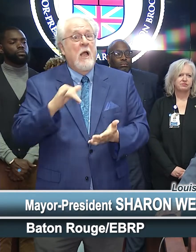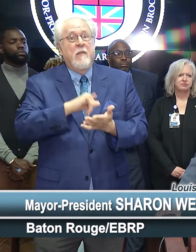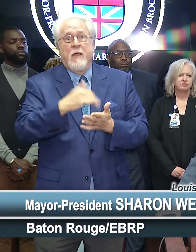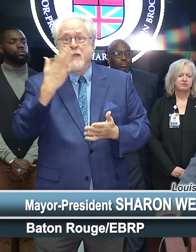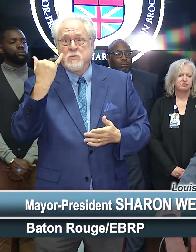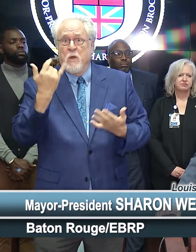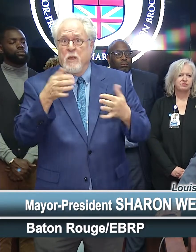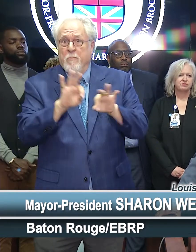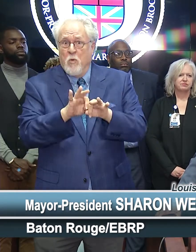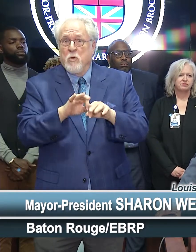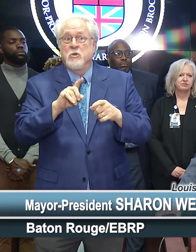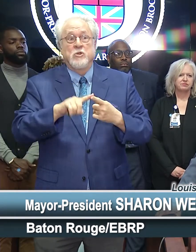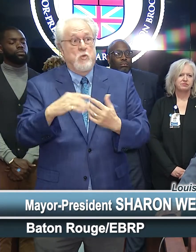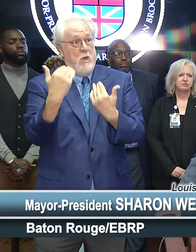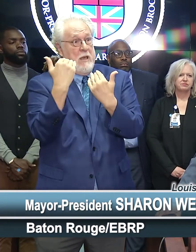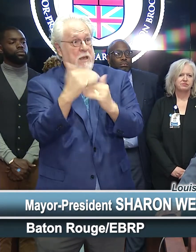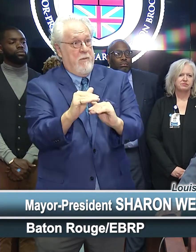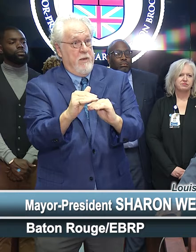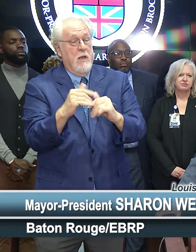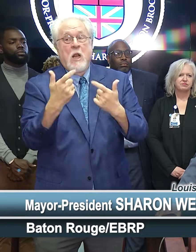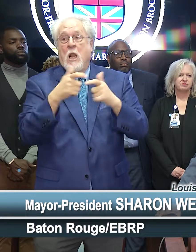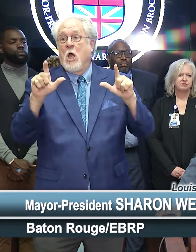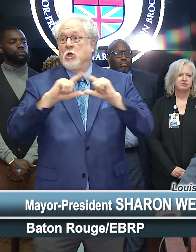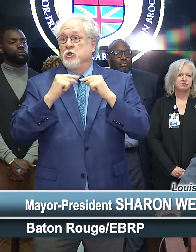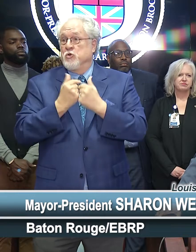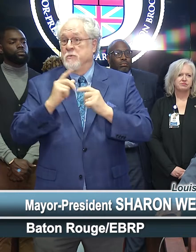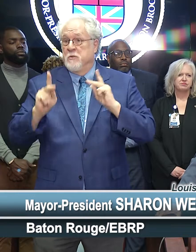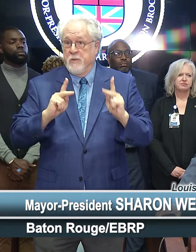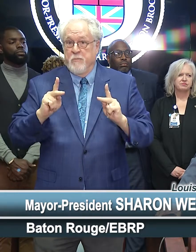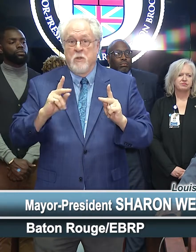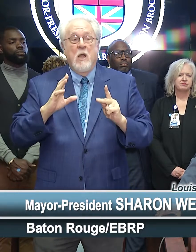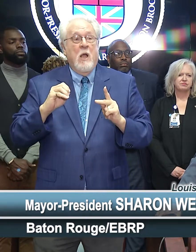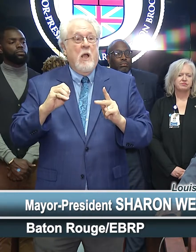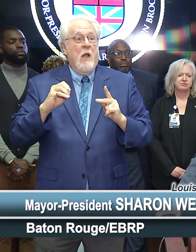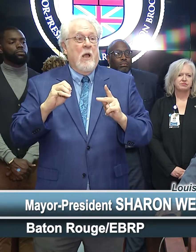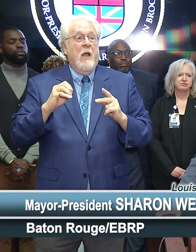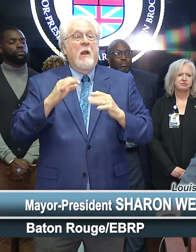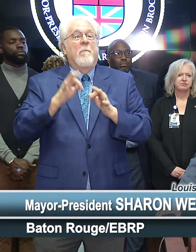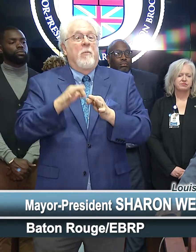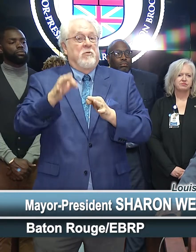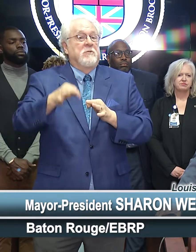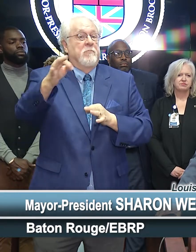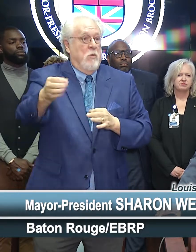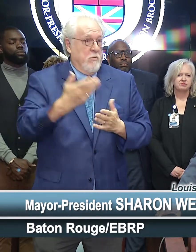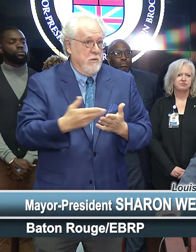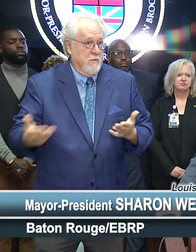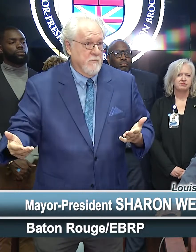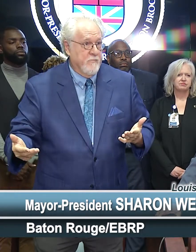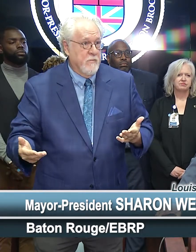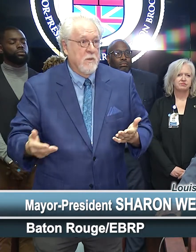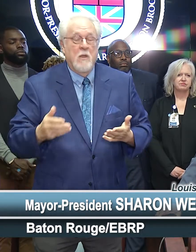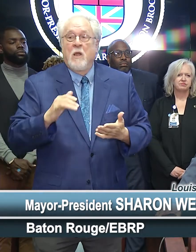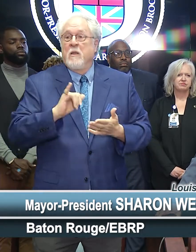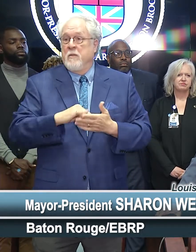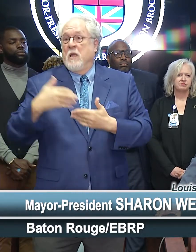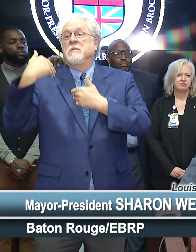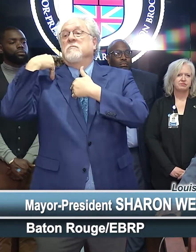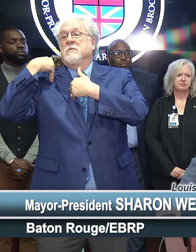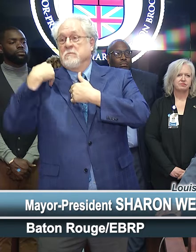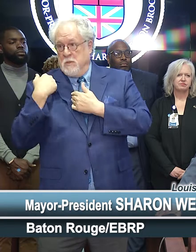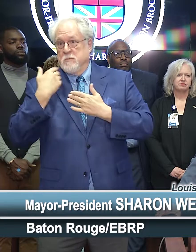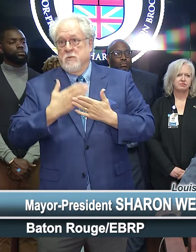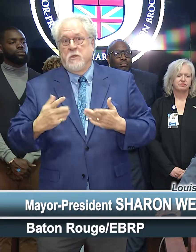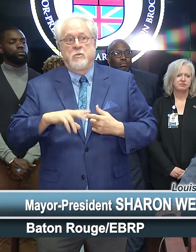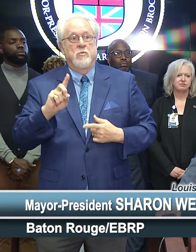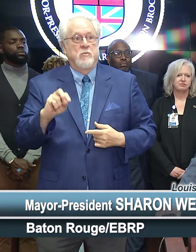why it's important to limit large groups of people and postpone events. That's the responsible